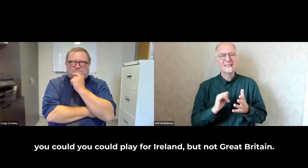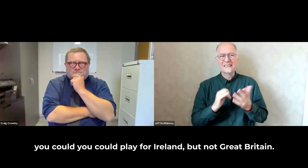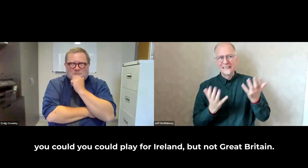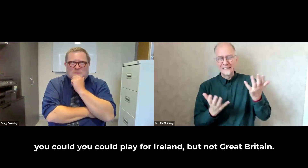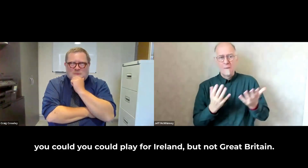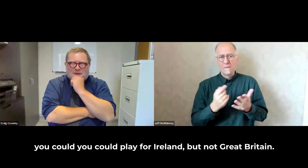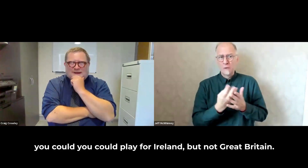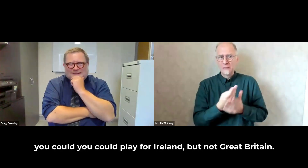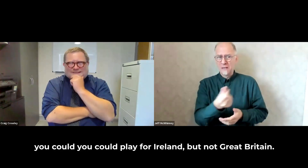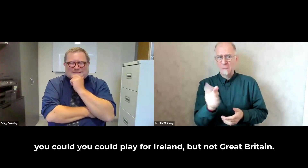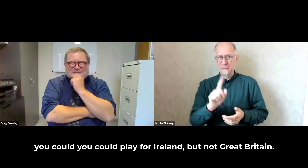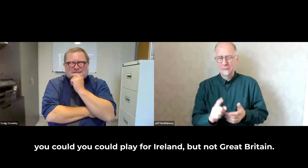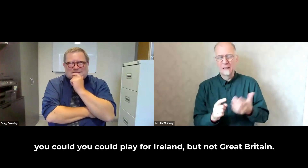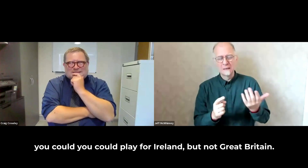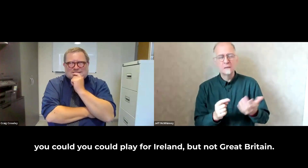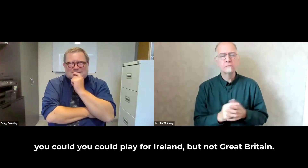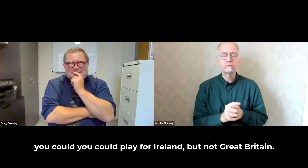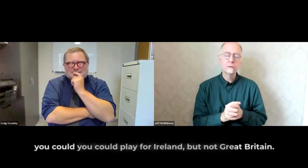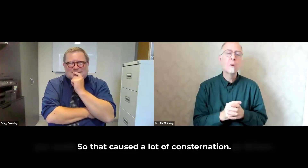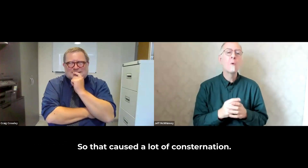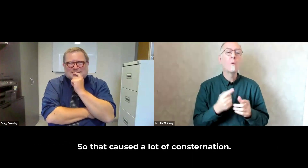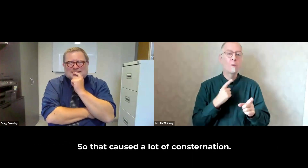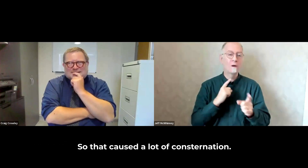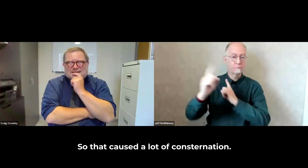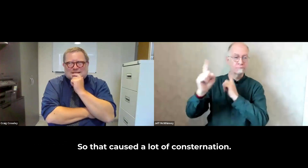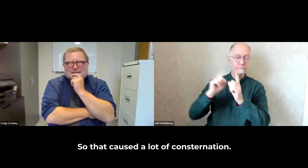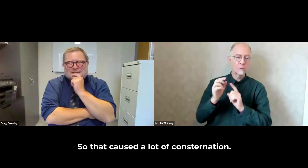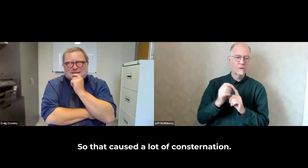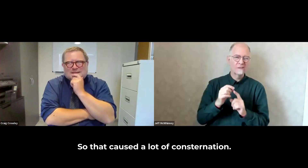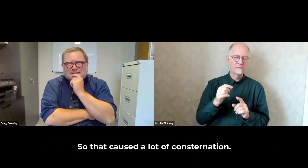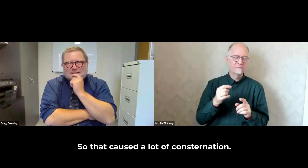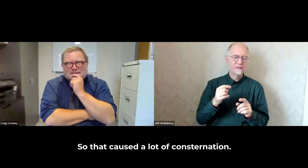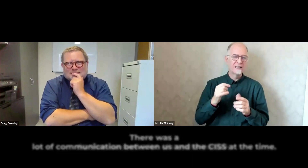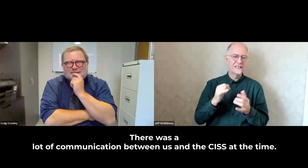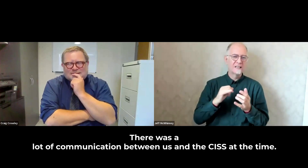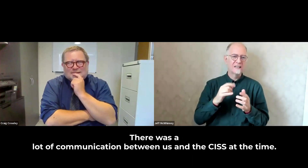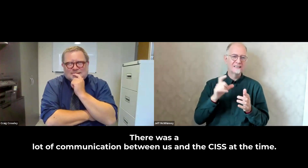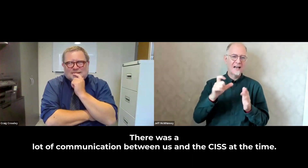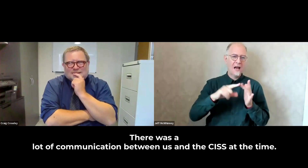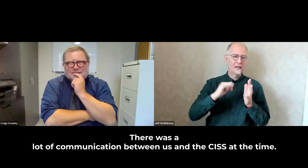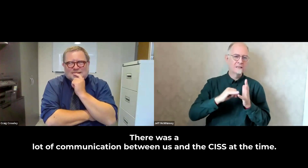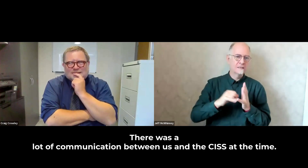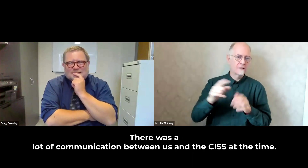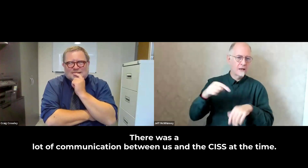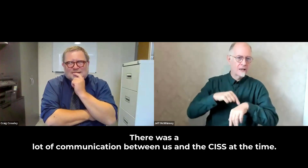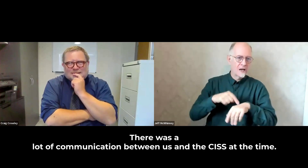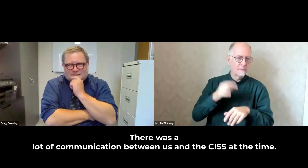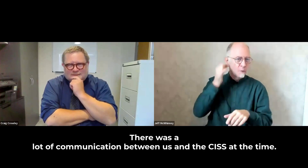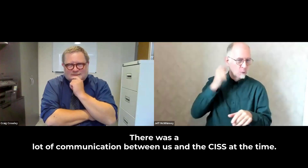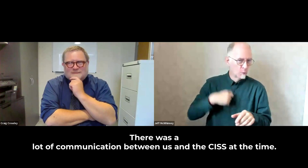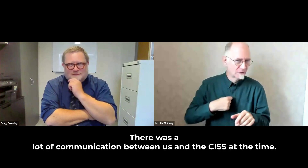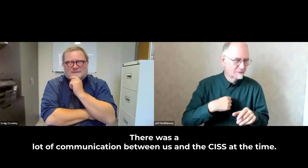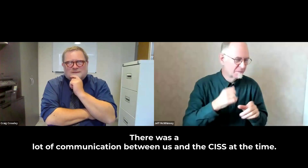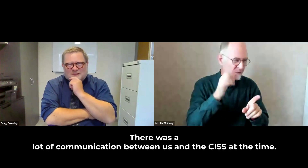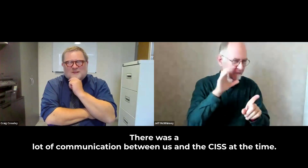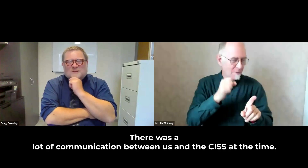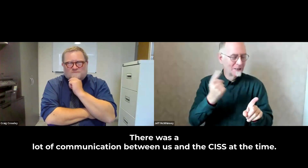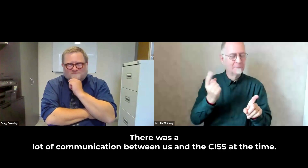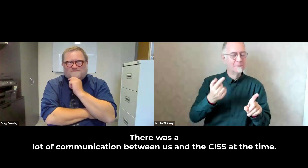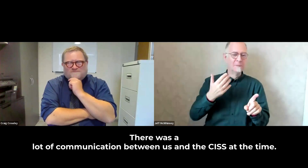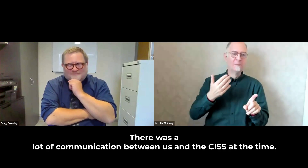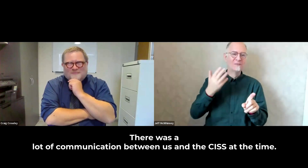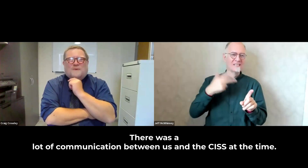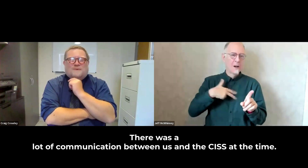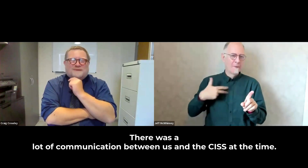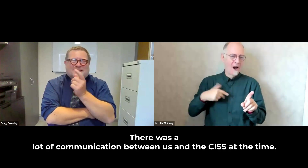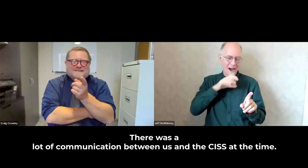you could play for Ireland, not Great Britain. There was a lot of so that caused a lot of consternation. There was a lot of communication between us and the